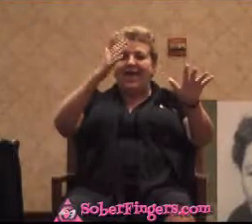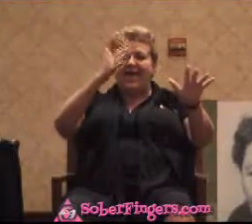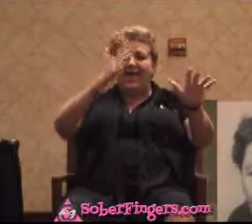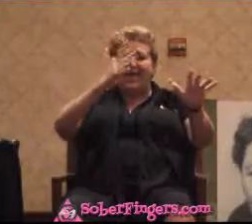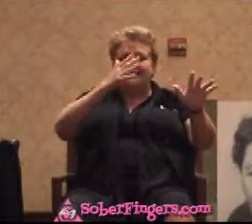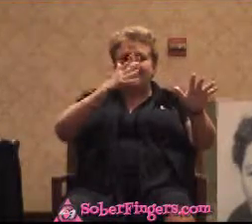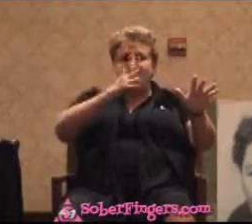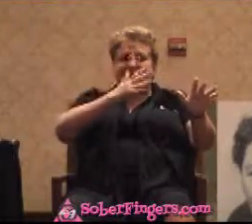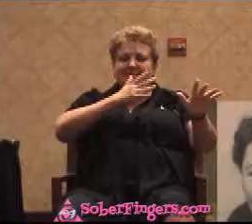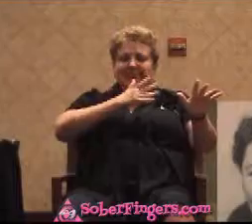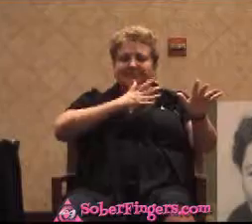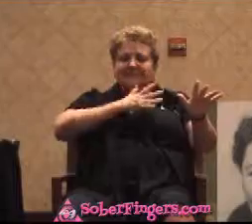grace,